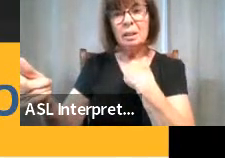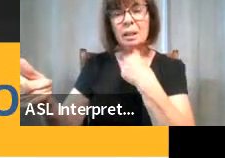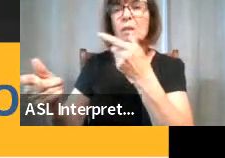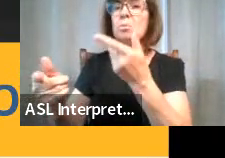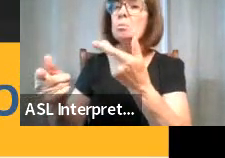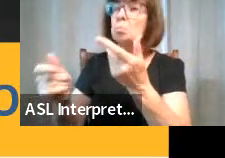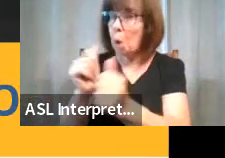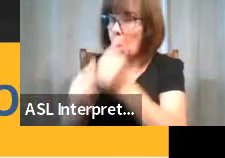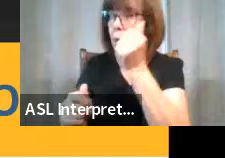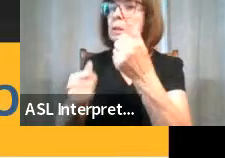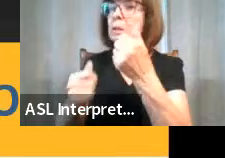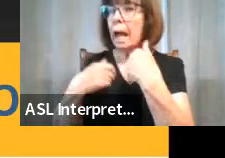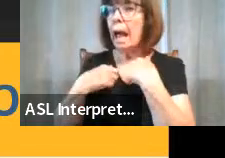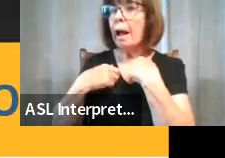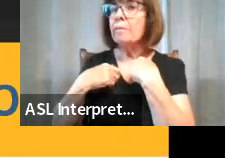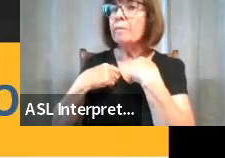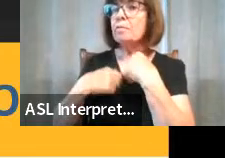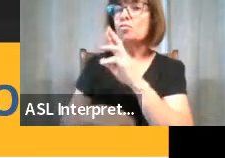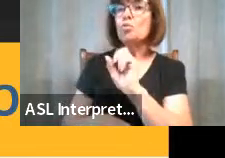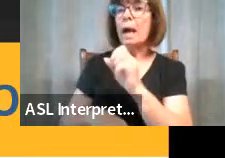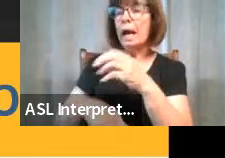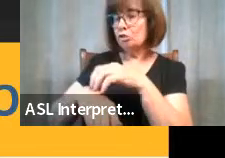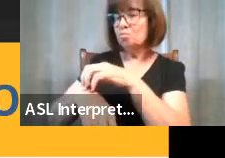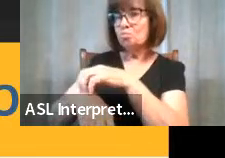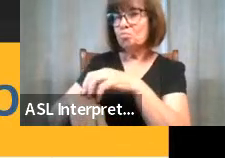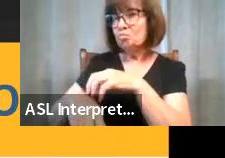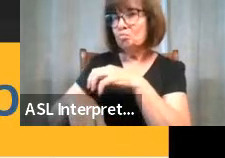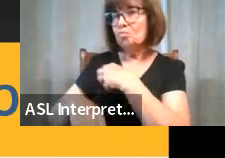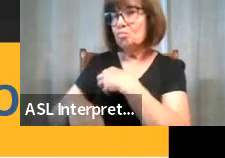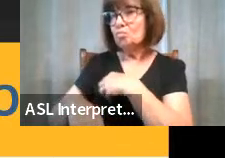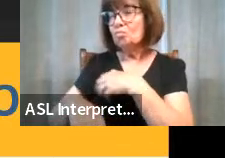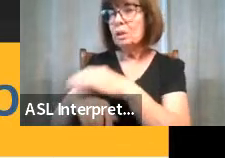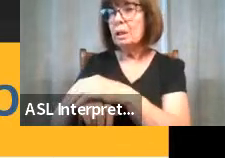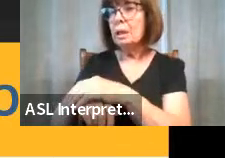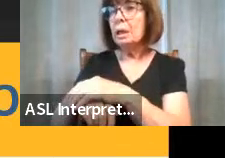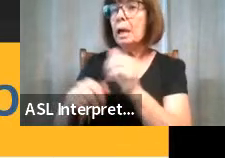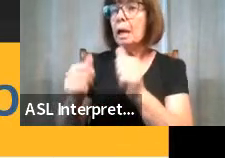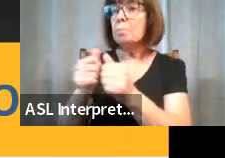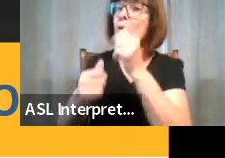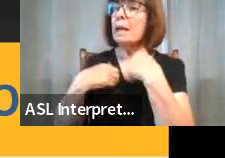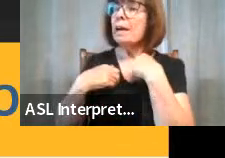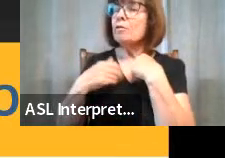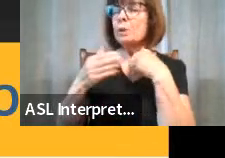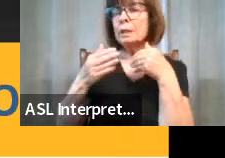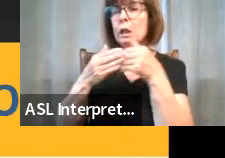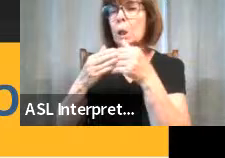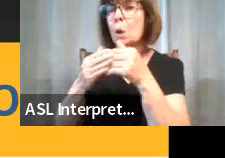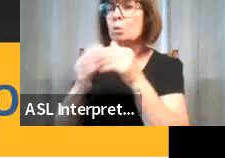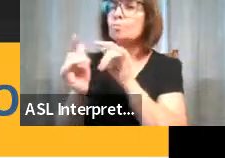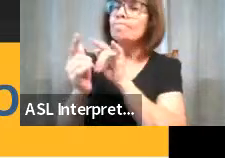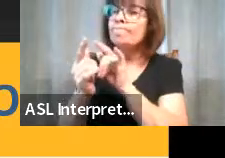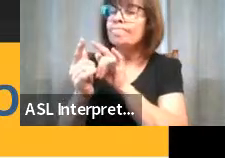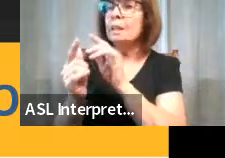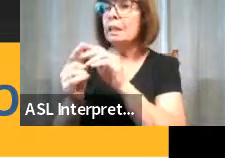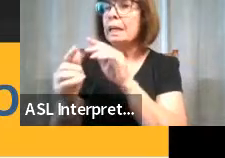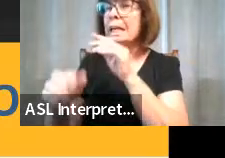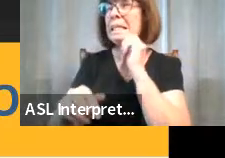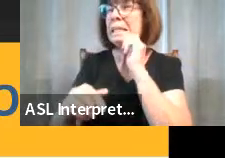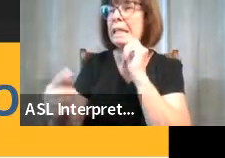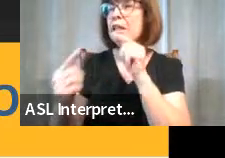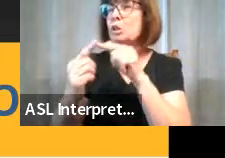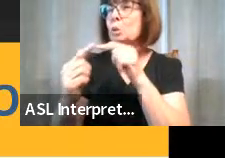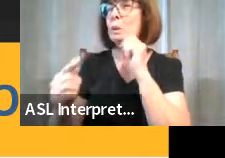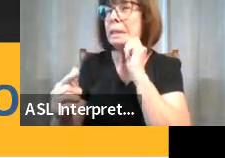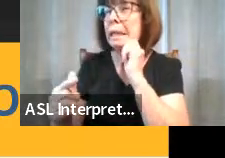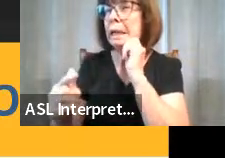rash, and most persons with infection have had close and intimate skin-to-skin contact with someone with a rash or